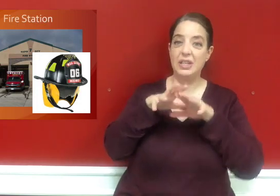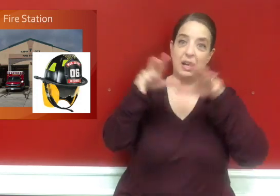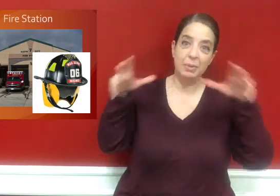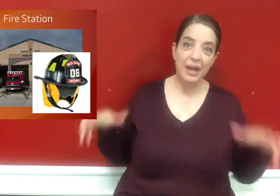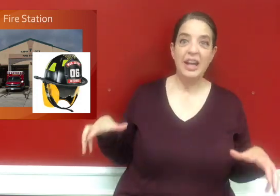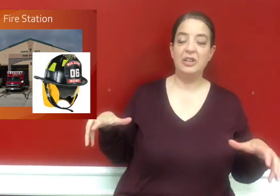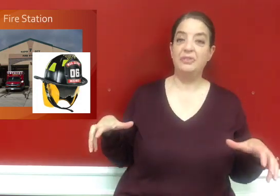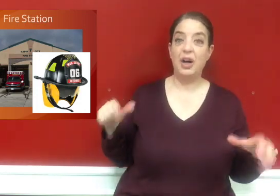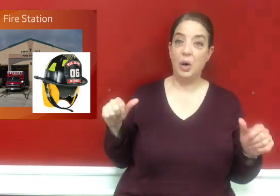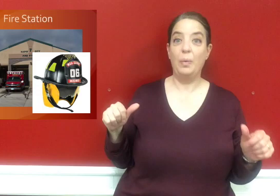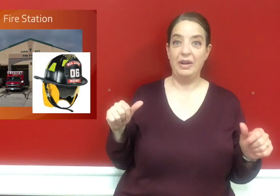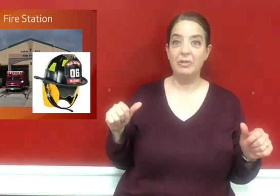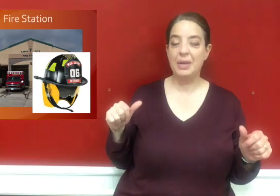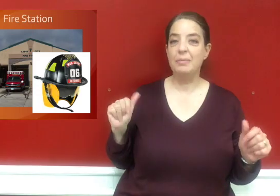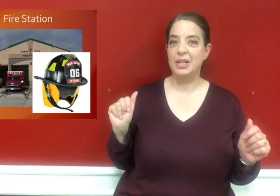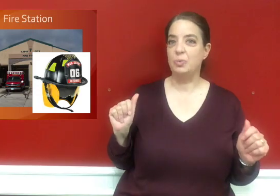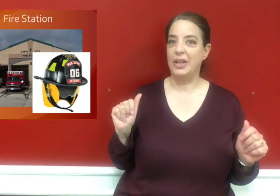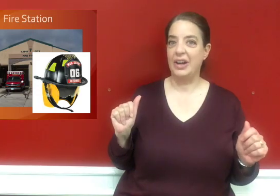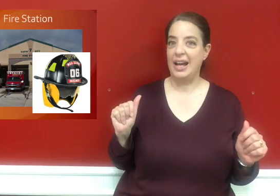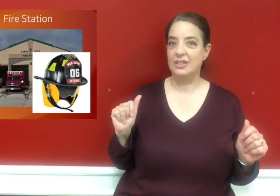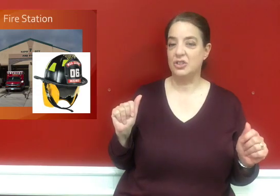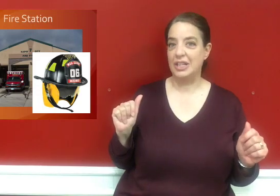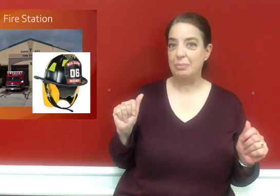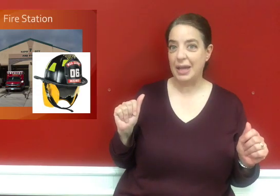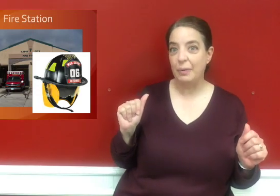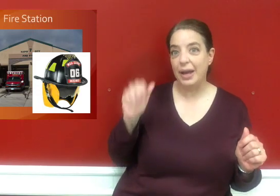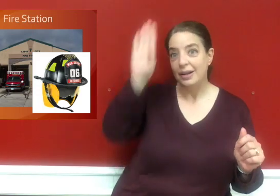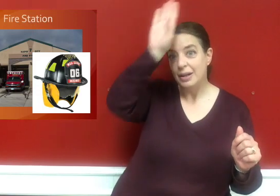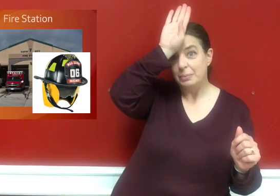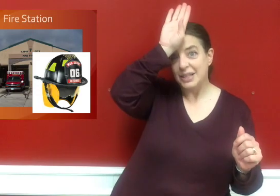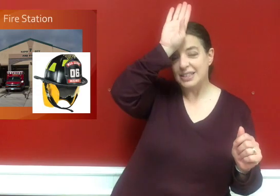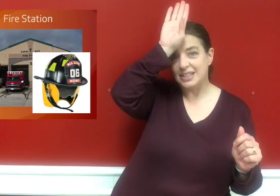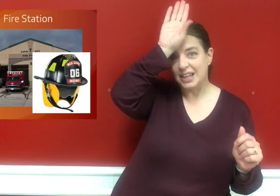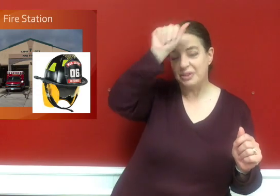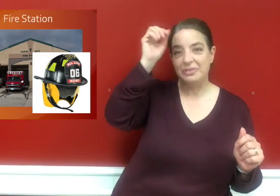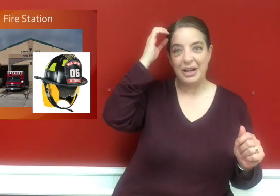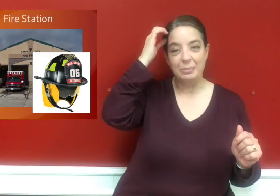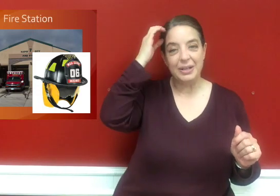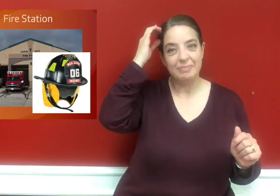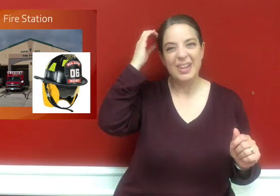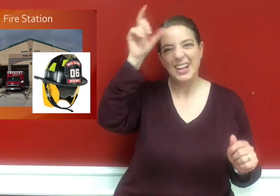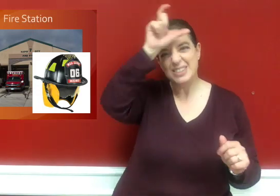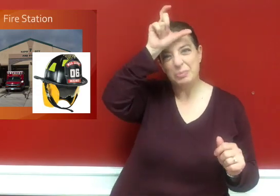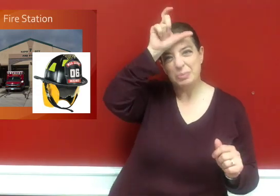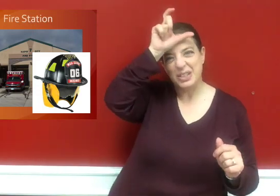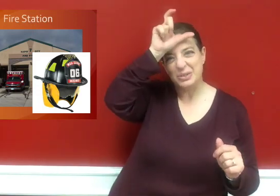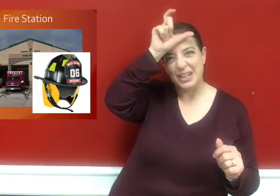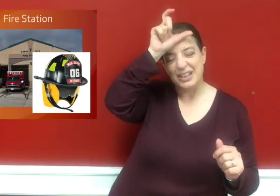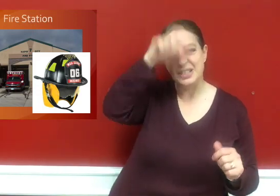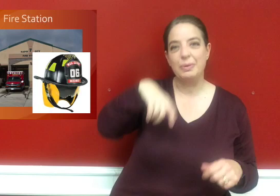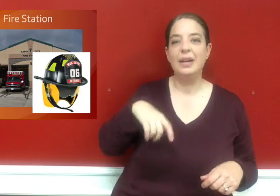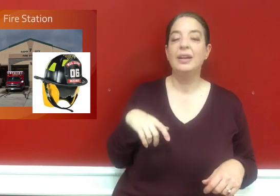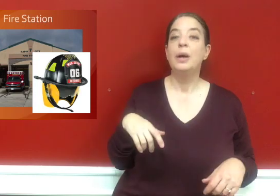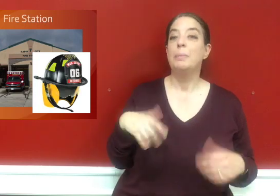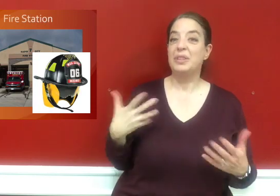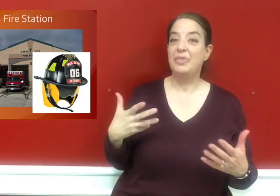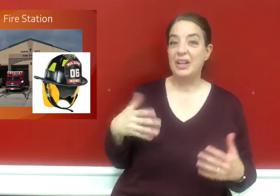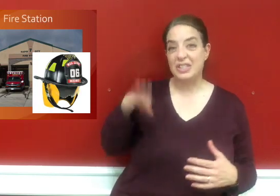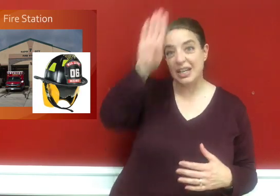on them, it'll fall away from them. That's why their hats are shaped that way. But that's the sign fireman. Some people also sign it this way. But the fire station